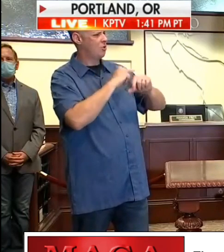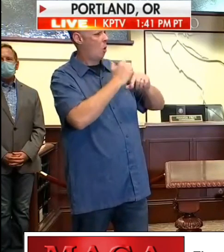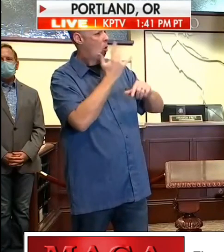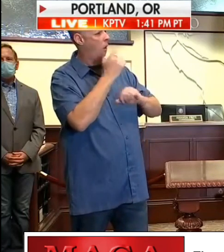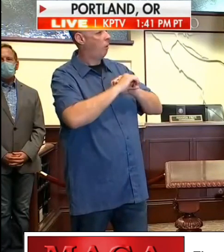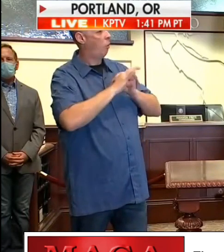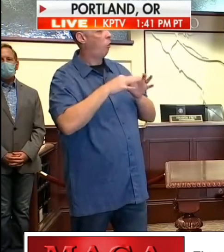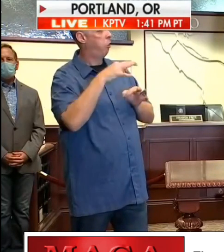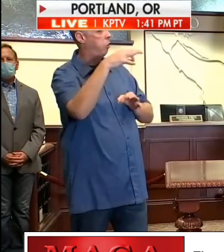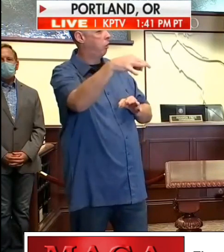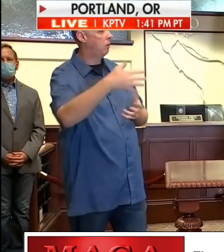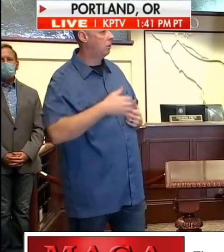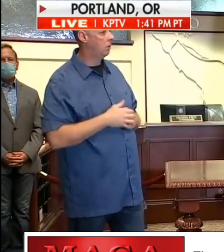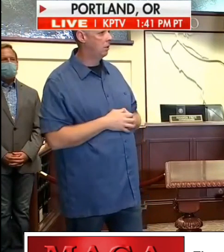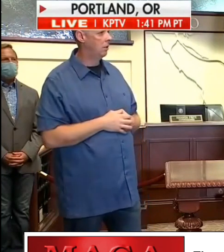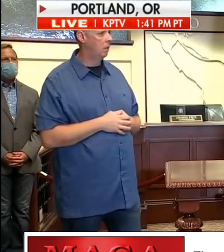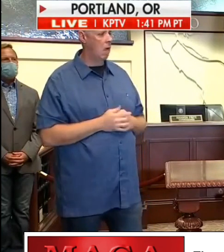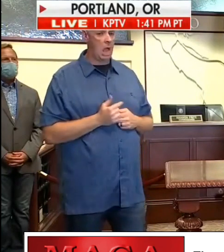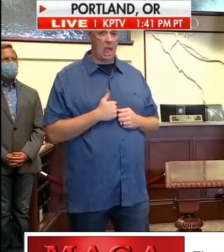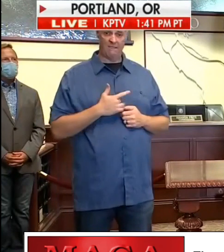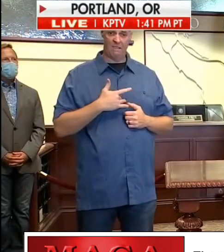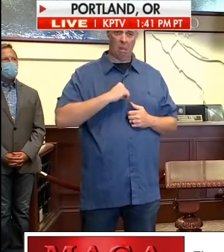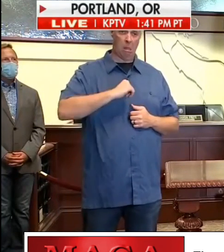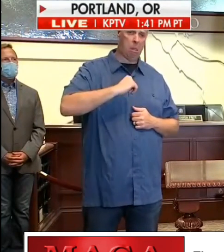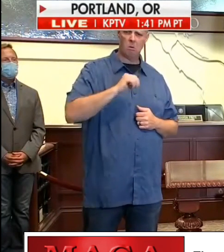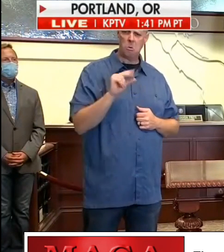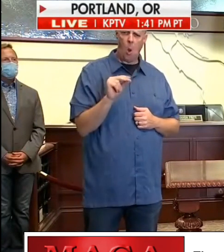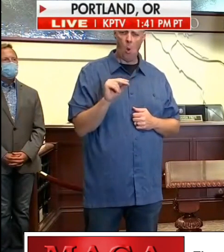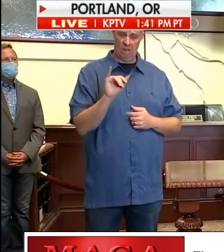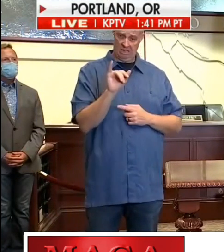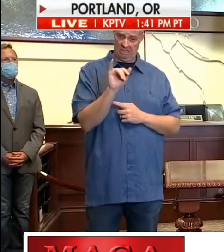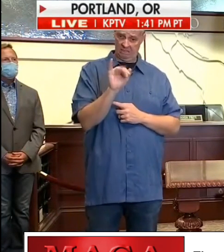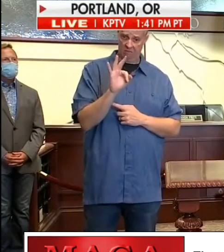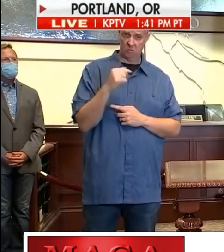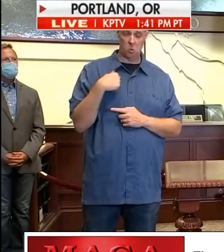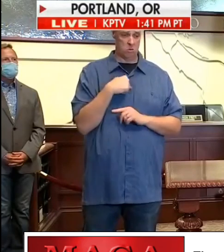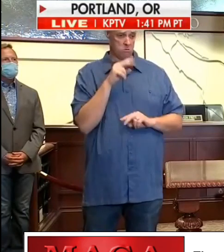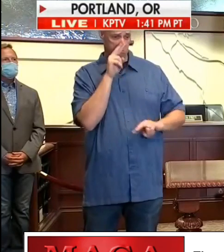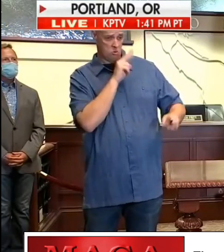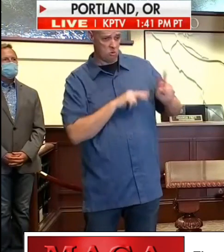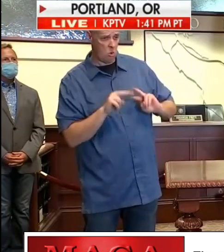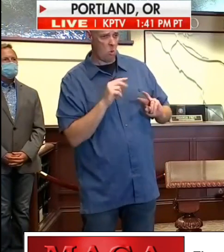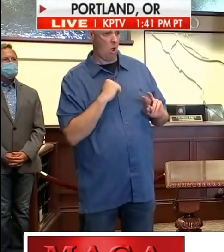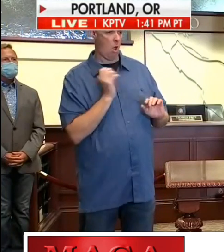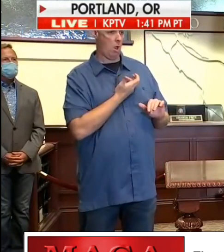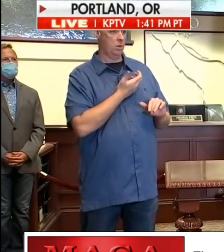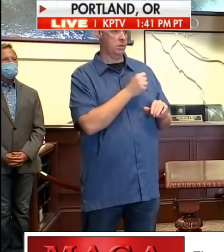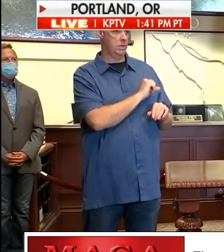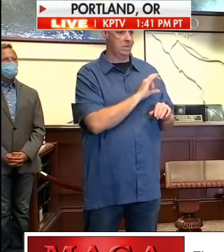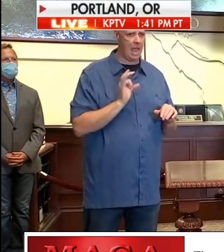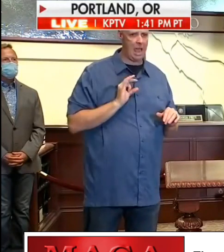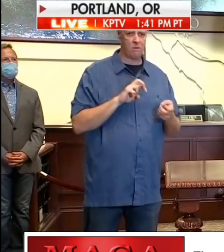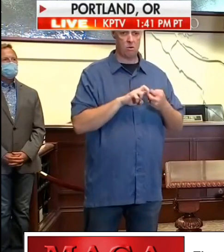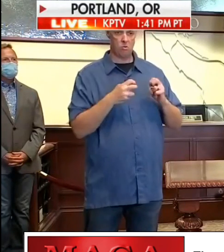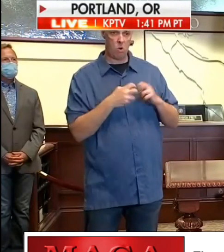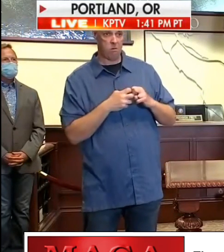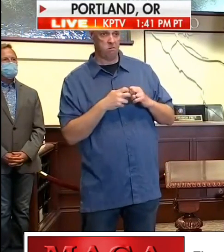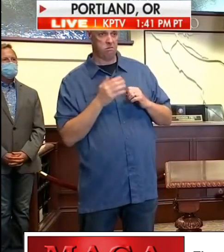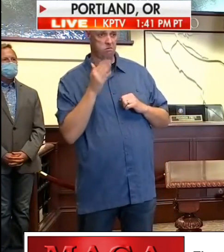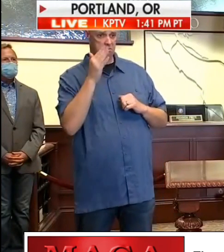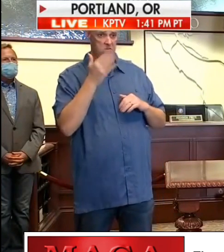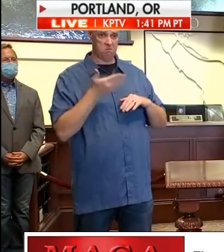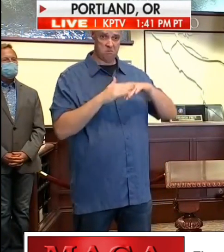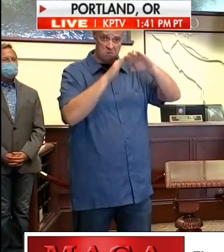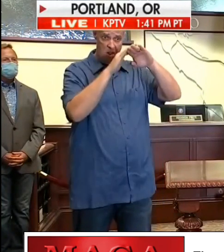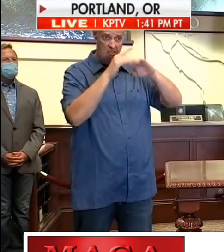hesitancy there? I mean, I don't have a hesitancy one way or the other. I think if it comes to the point where we look at our resources and we look at the problem facing us and that seems like the